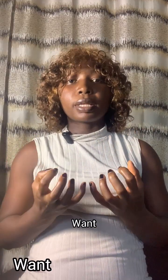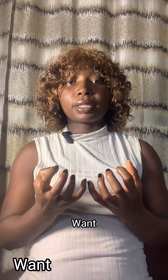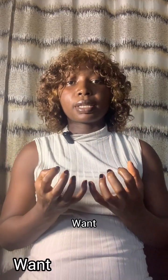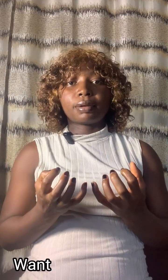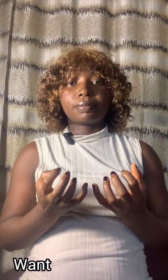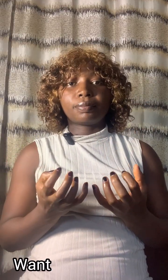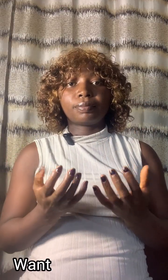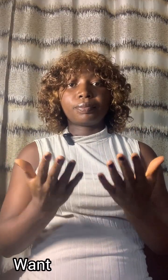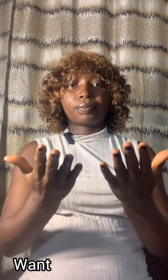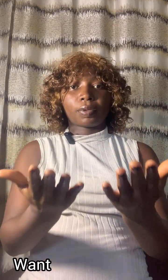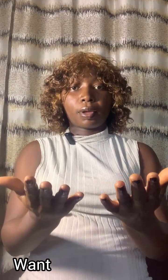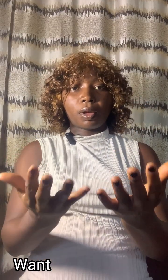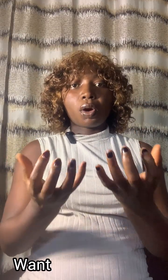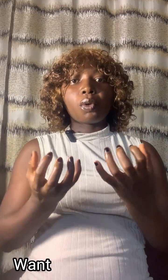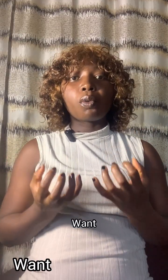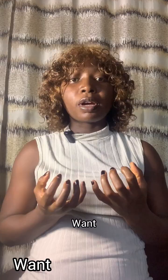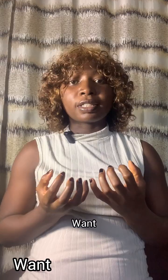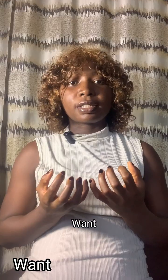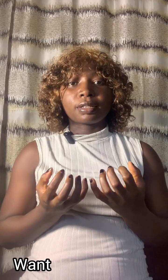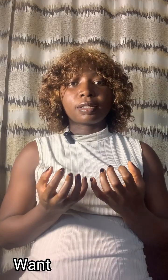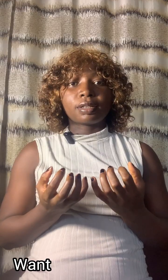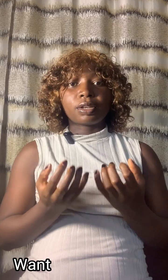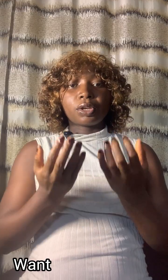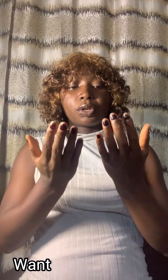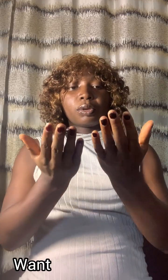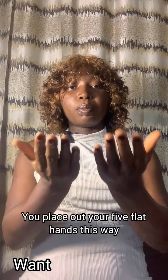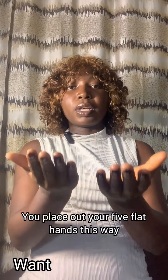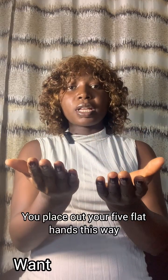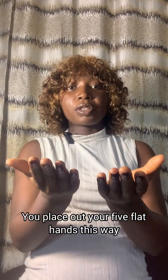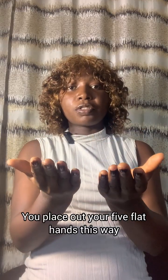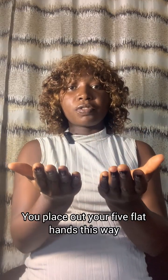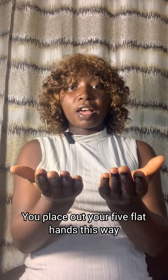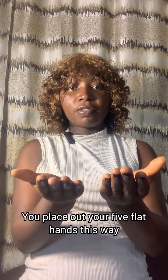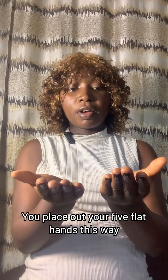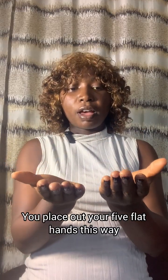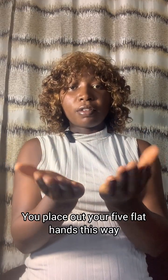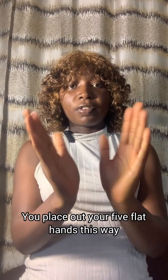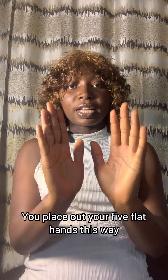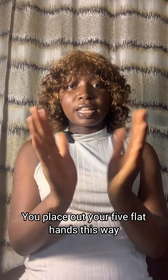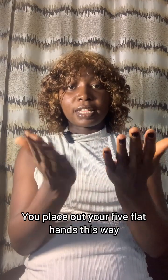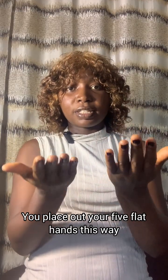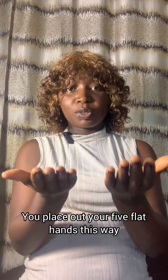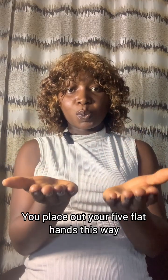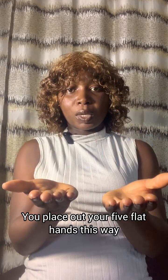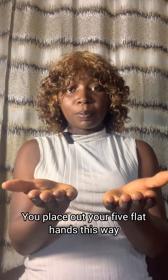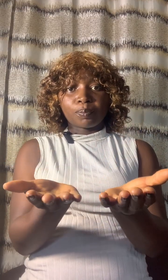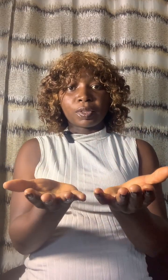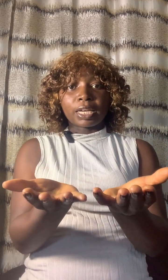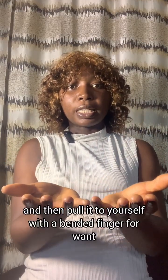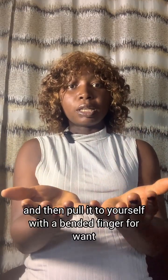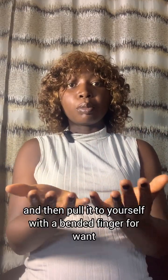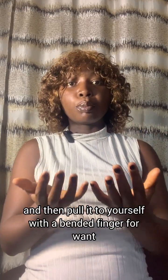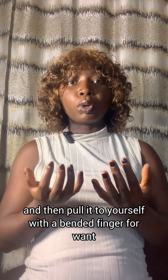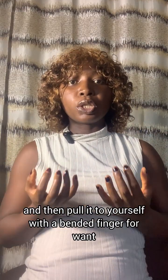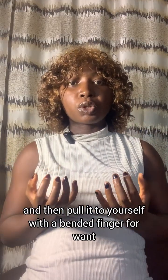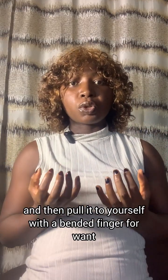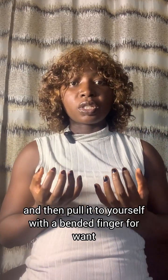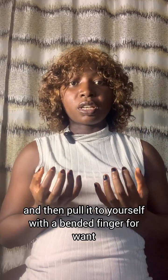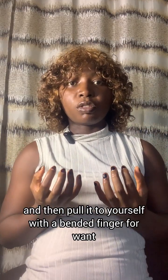Want, want. You place out your 5 flat hands this way and then pull it to yourself with